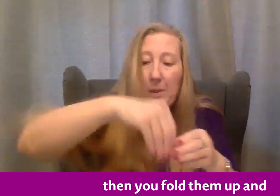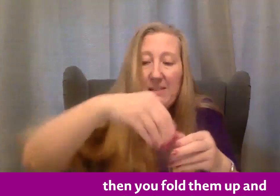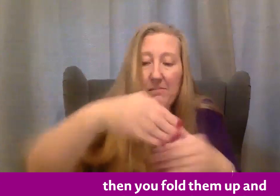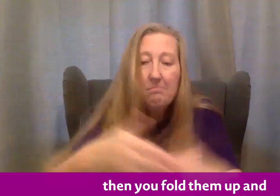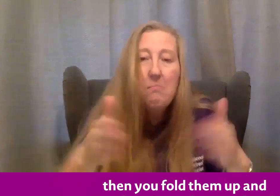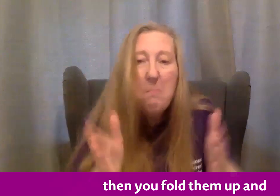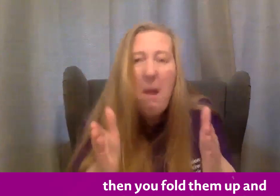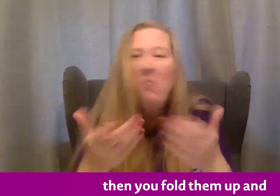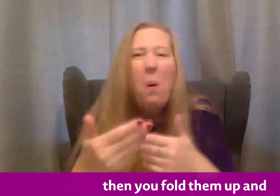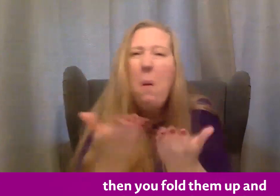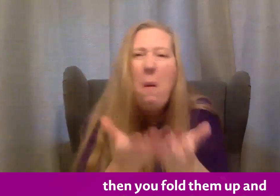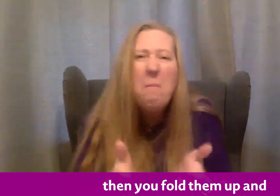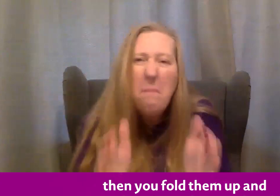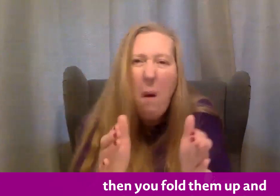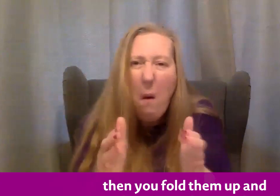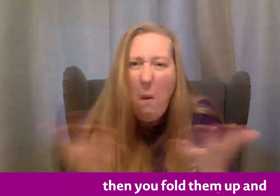into a box or a bowl.